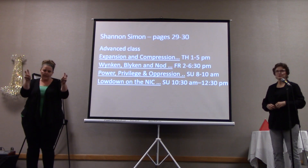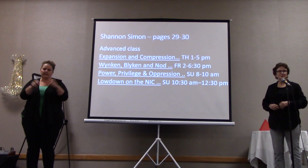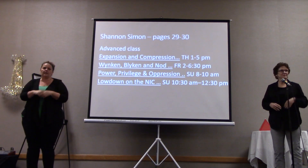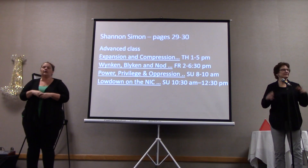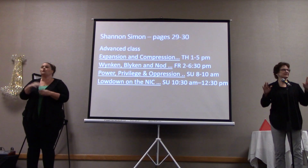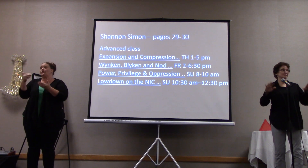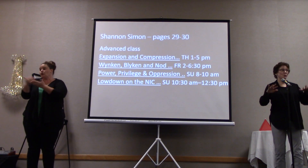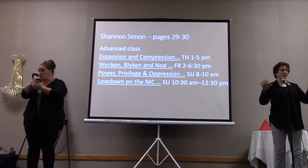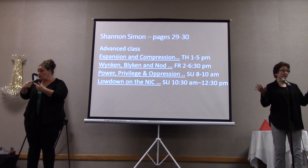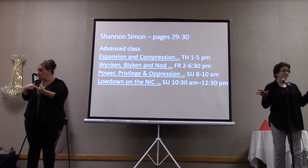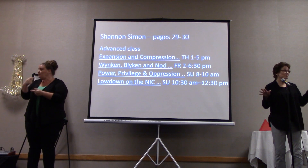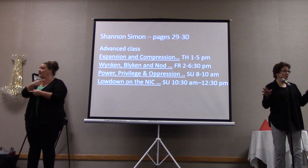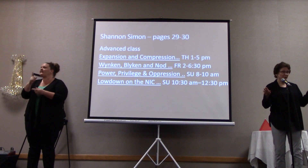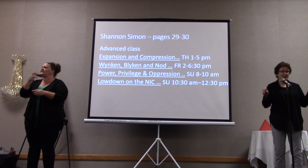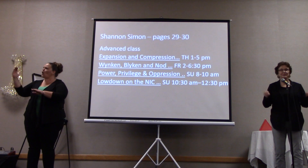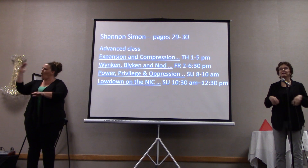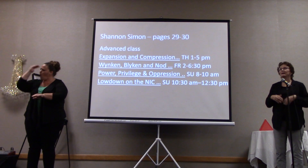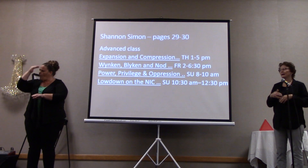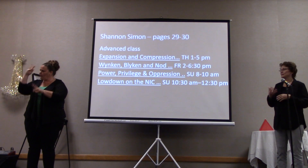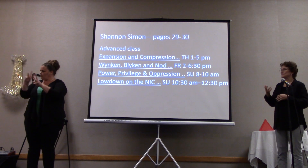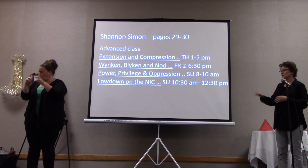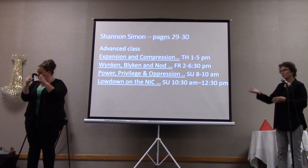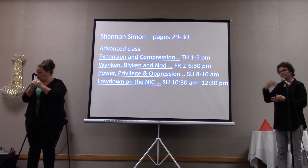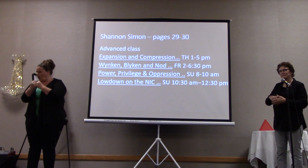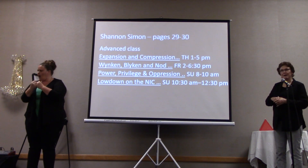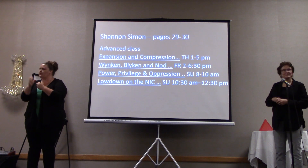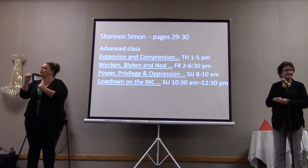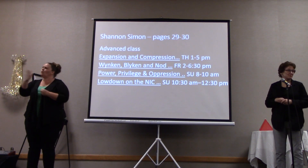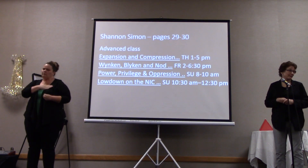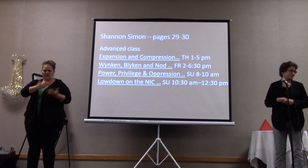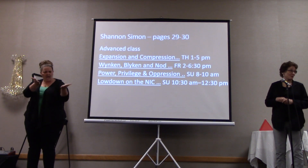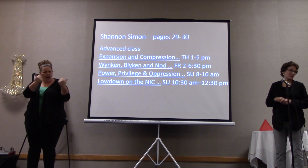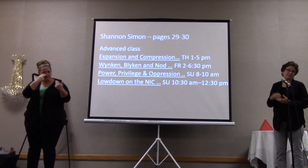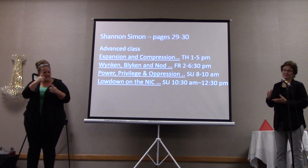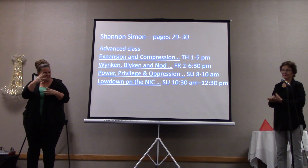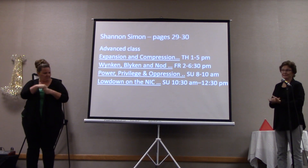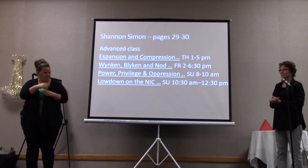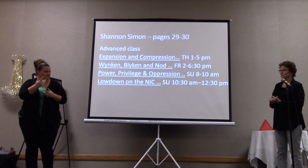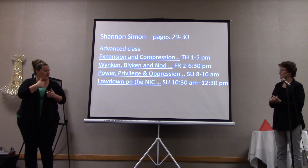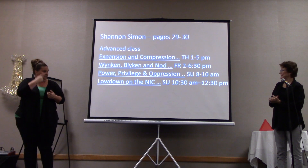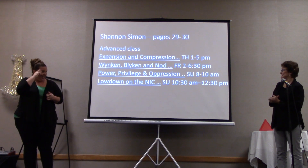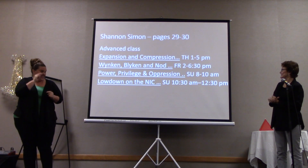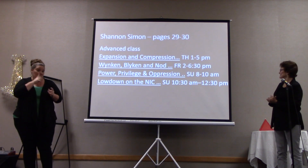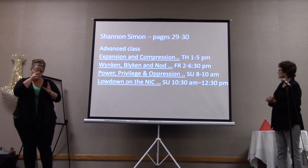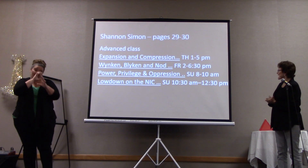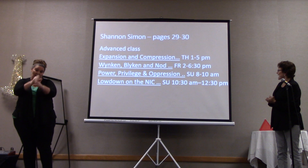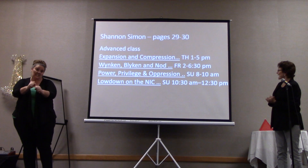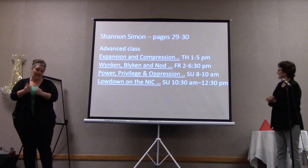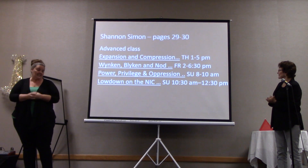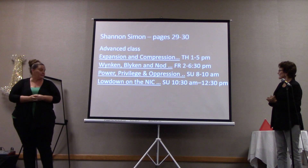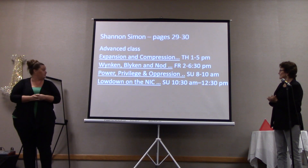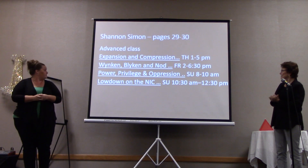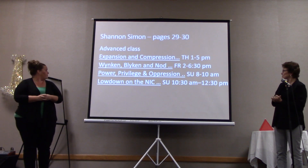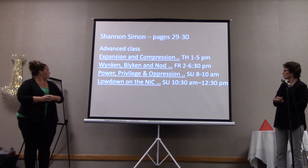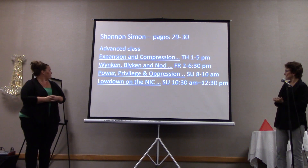it's new to me. This is an awareness workshop. So please come and see what that's all about, because I think it's pretty fascinating.